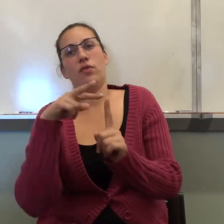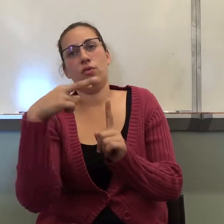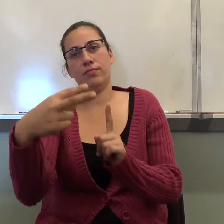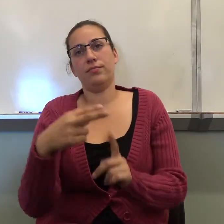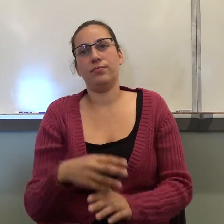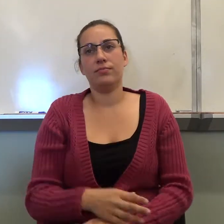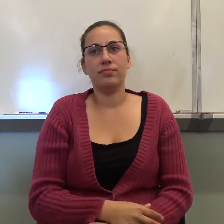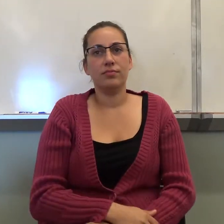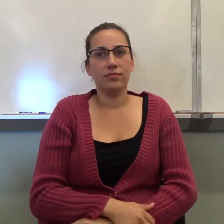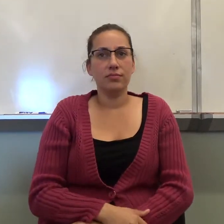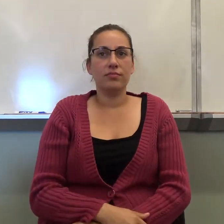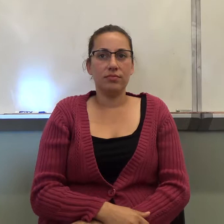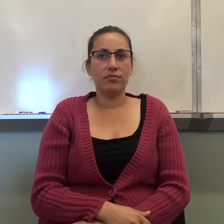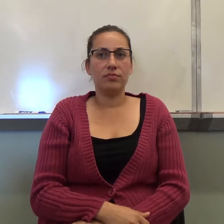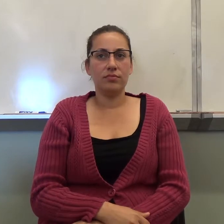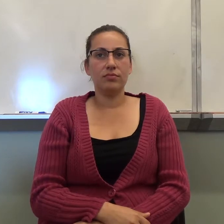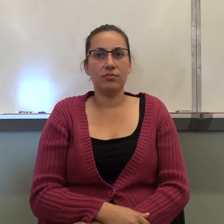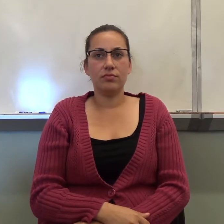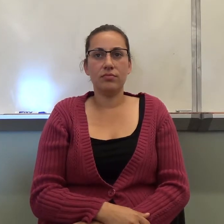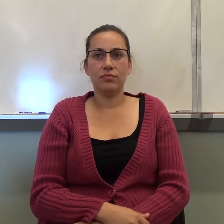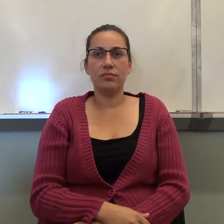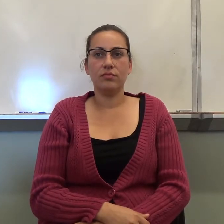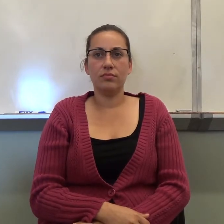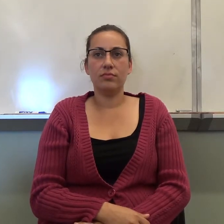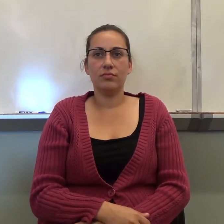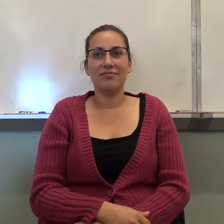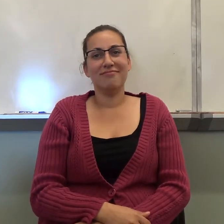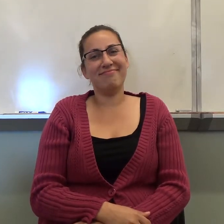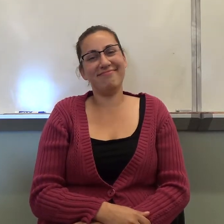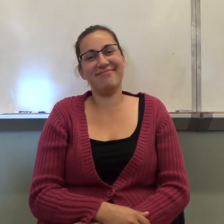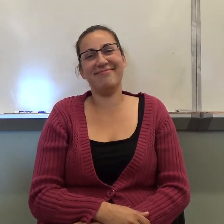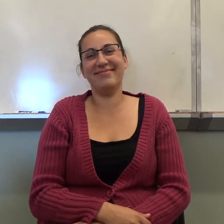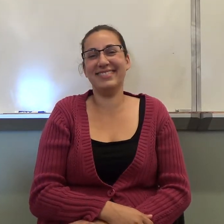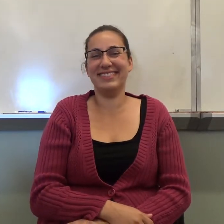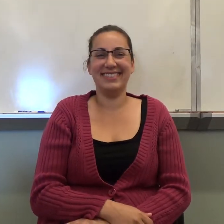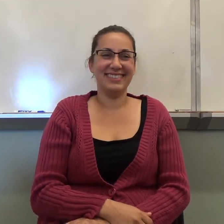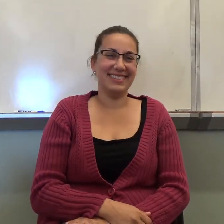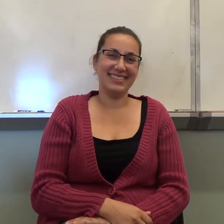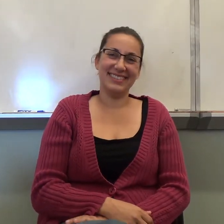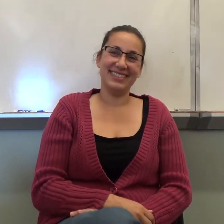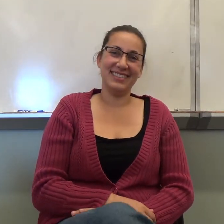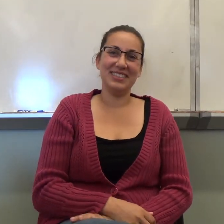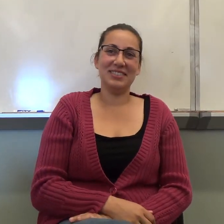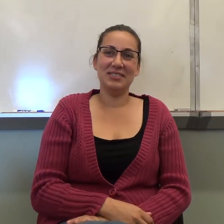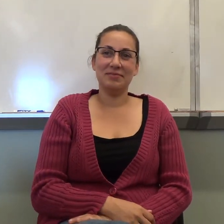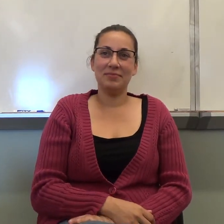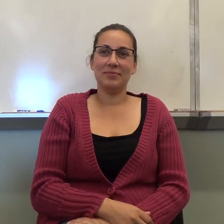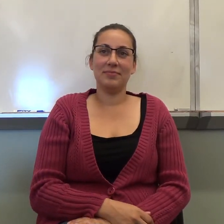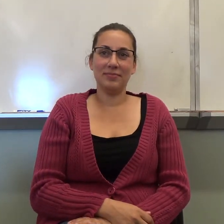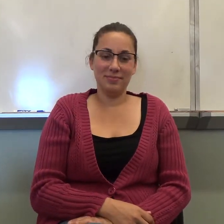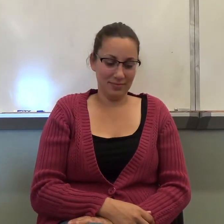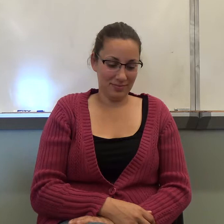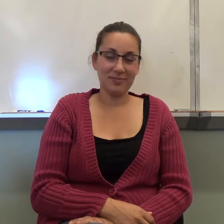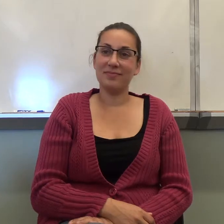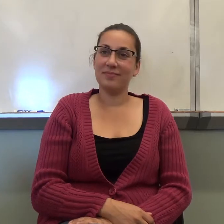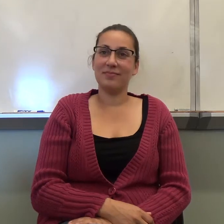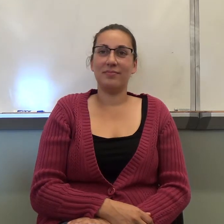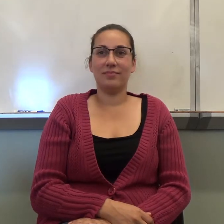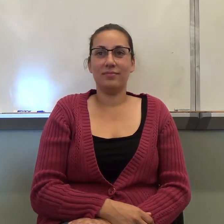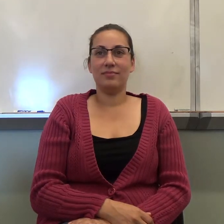on, smile. That's nice, right? That just saved you a whole lot of time, right? Not to mention that, you know, oh, my brain hurts, I'm thinking